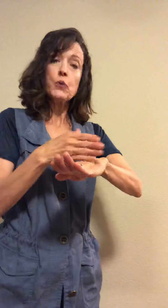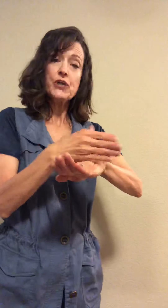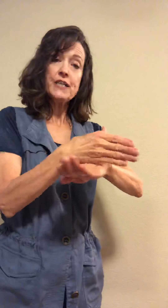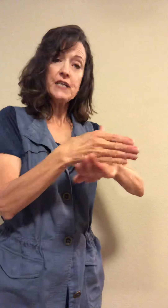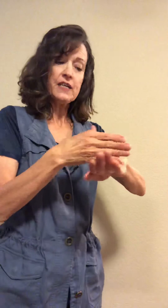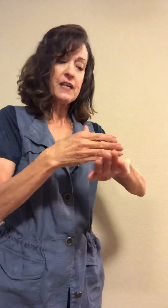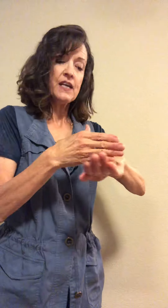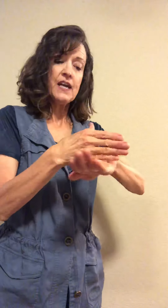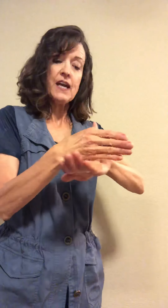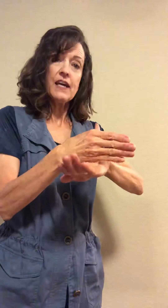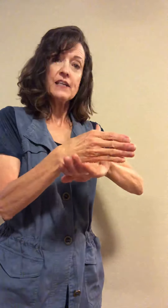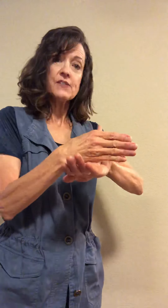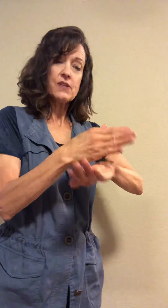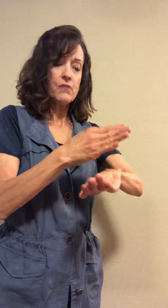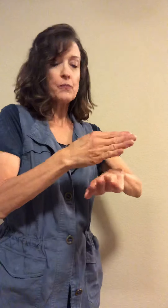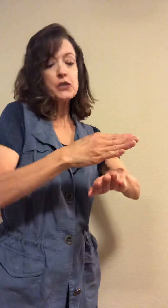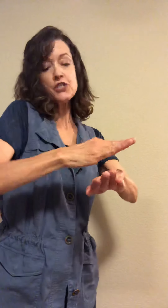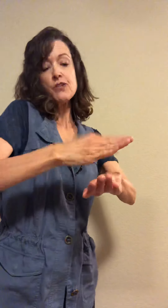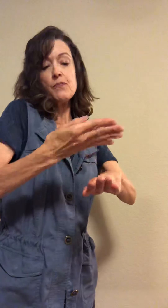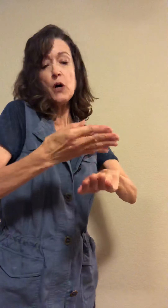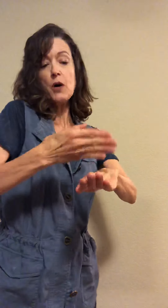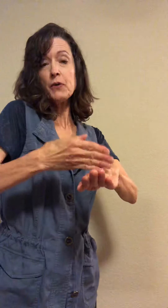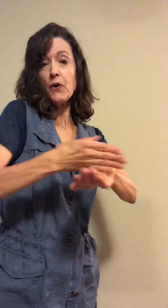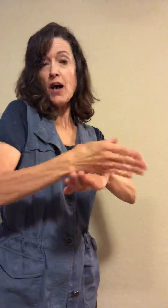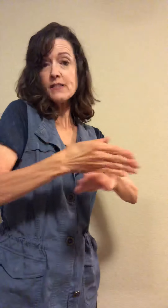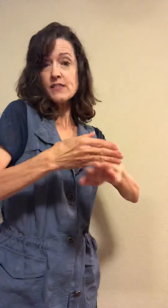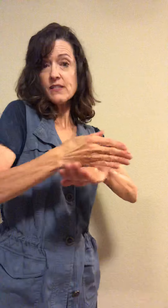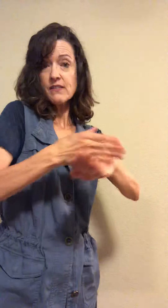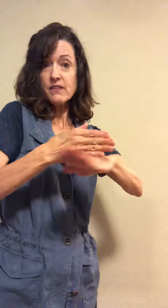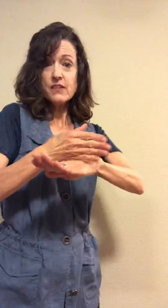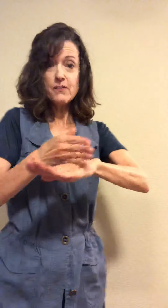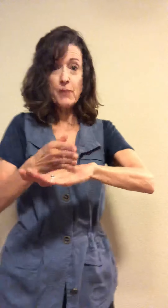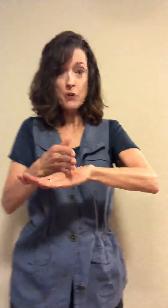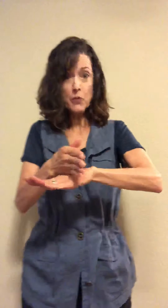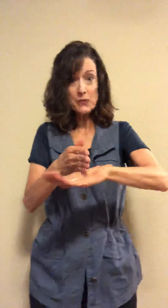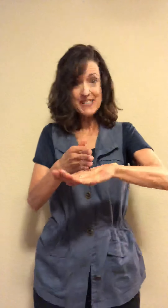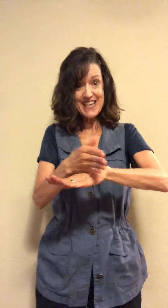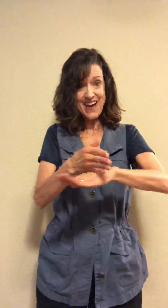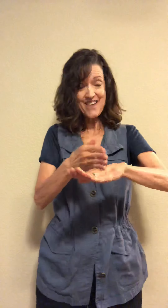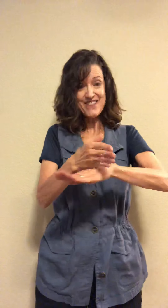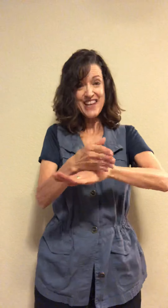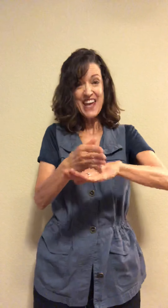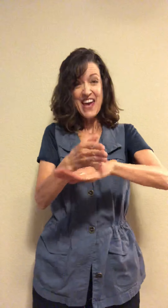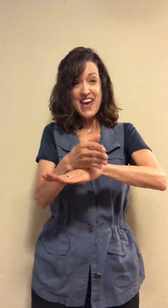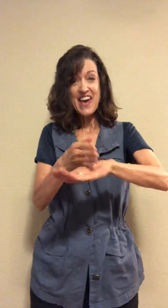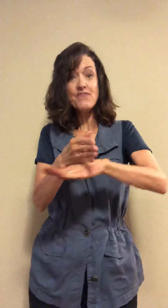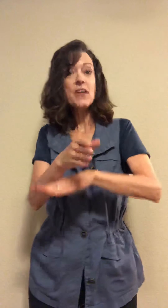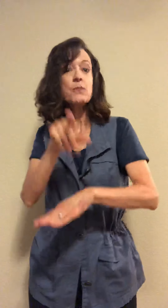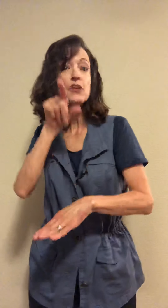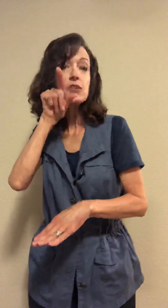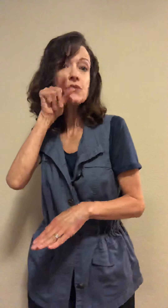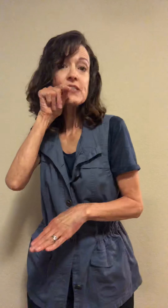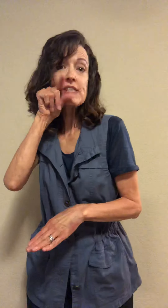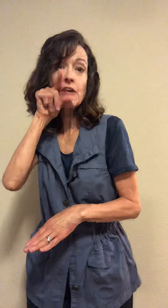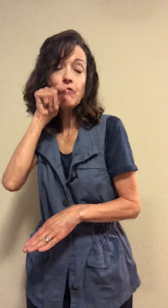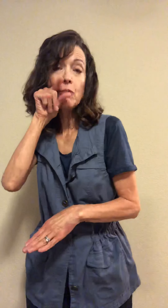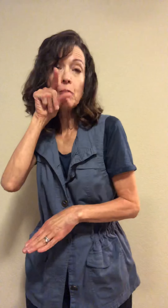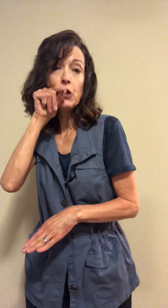wood is put your palm across, your palm goes down, and then we're going to do the sign for